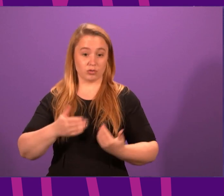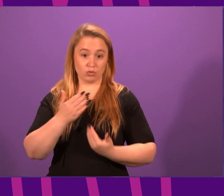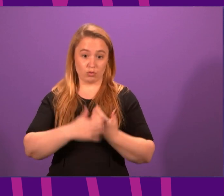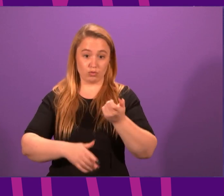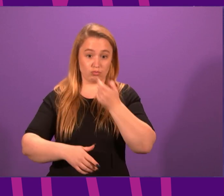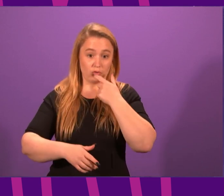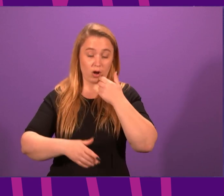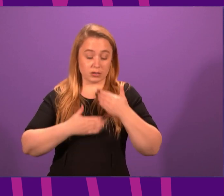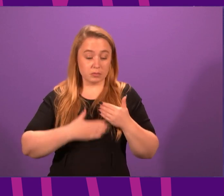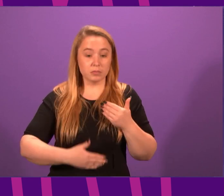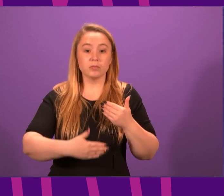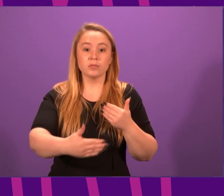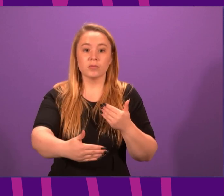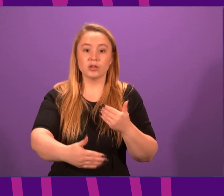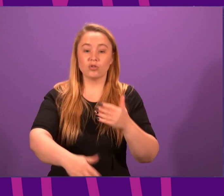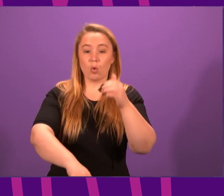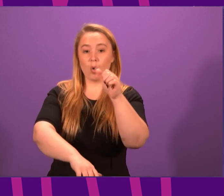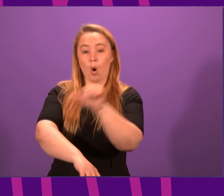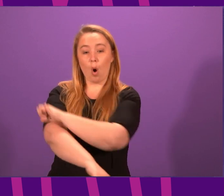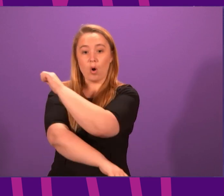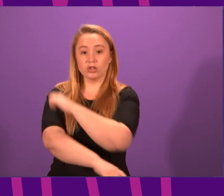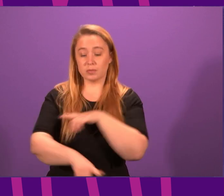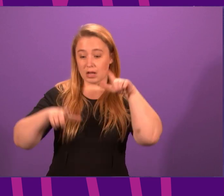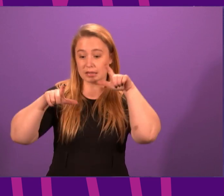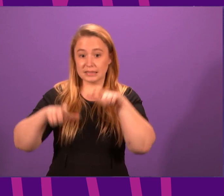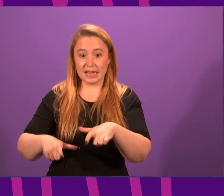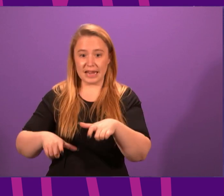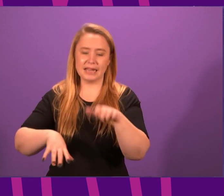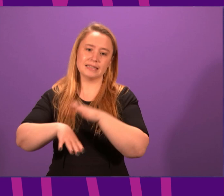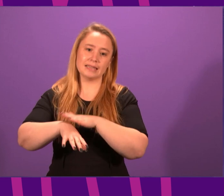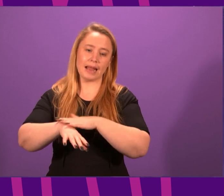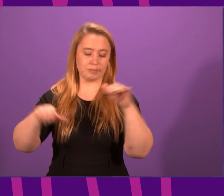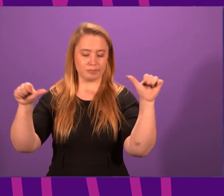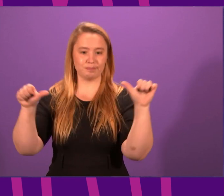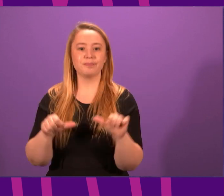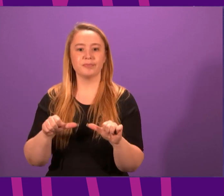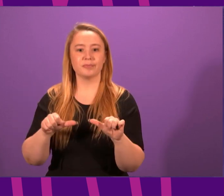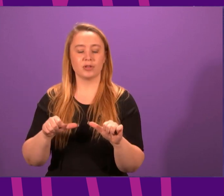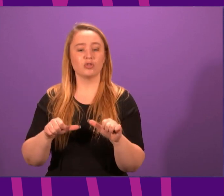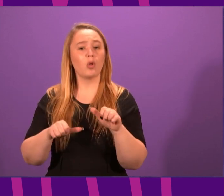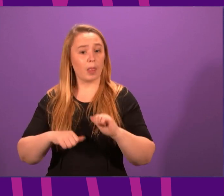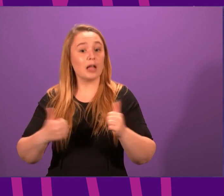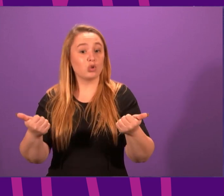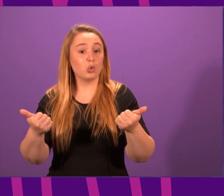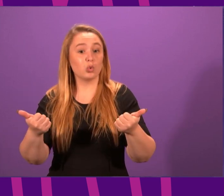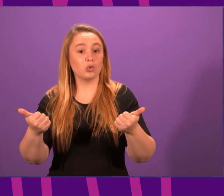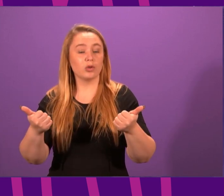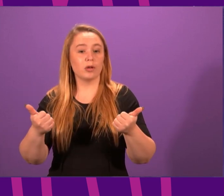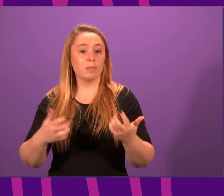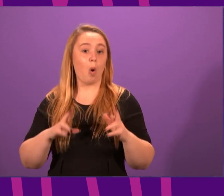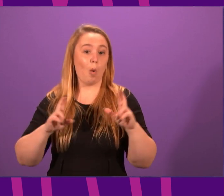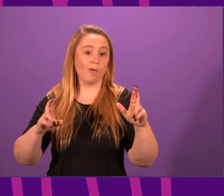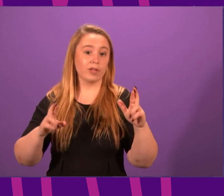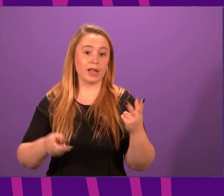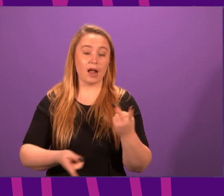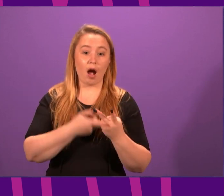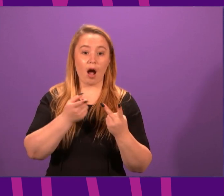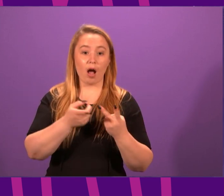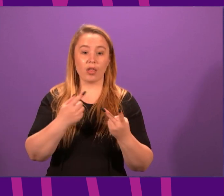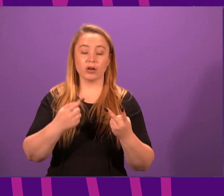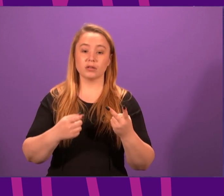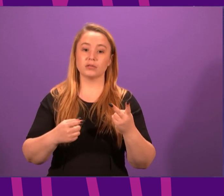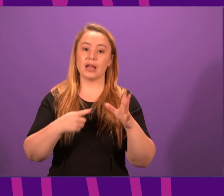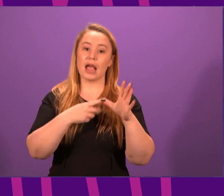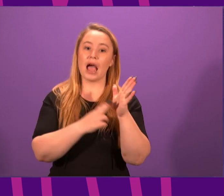the length of stay in hospital to be reduced, and that's very much to be welcomed. And let's hope many of the other drugs, antiviral drugs that